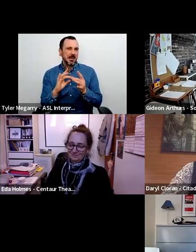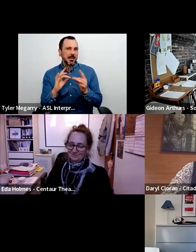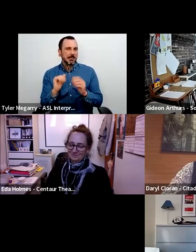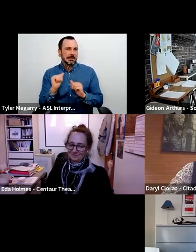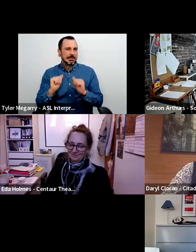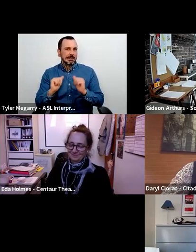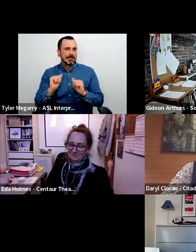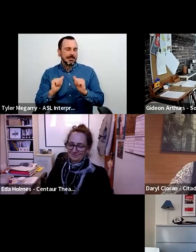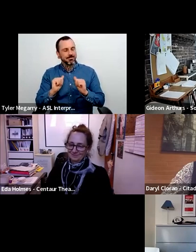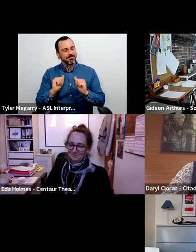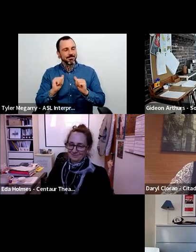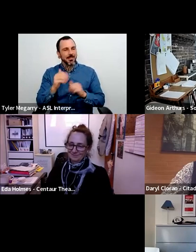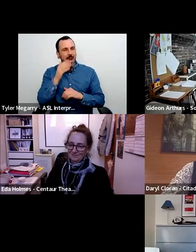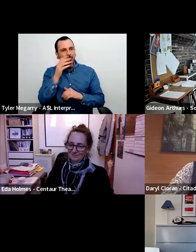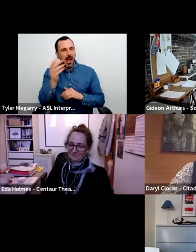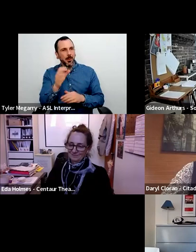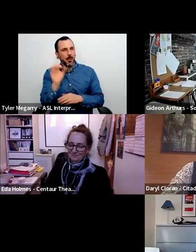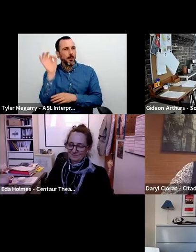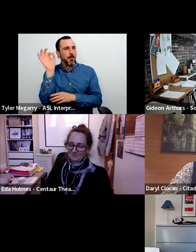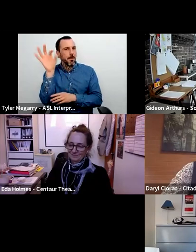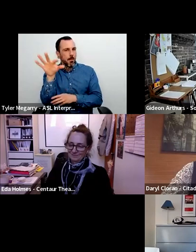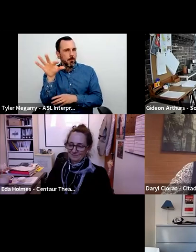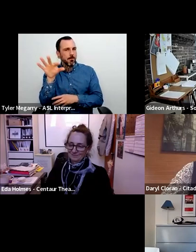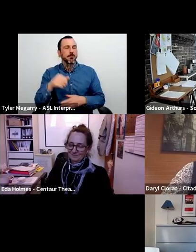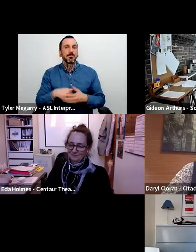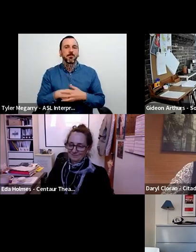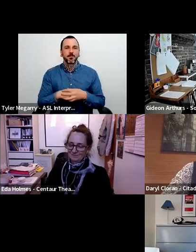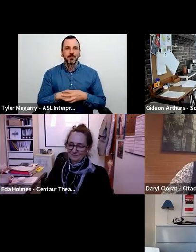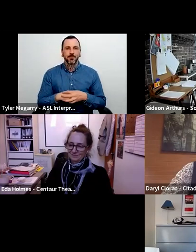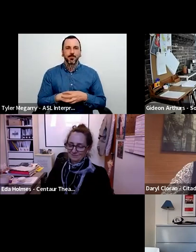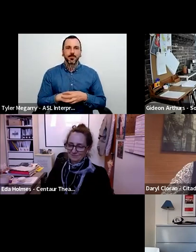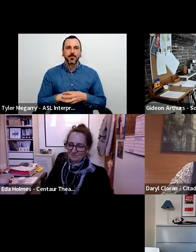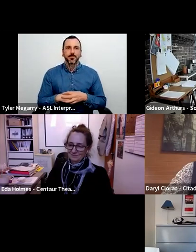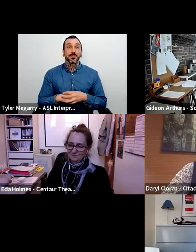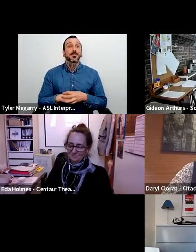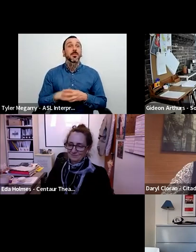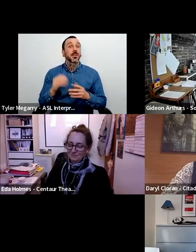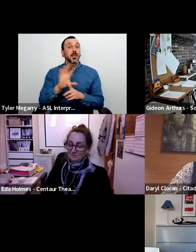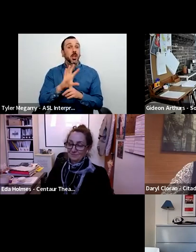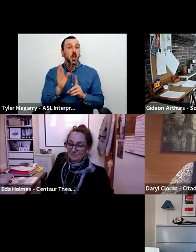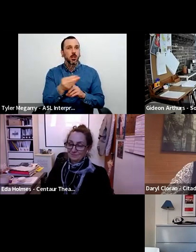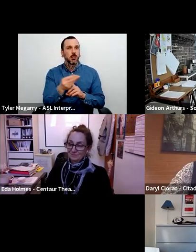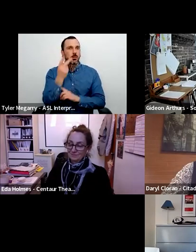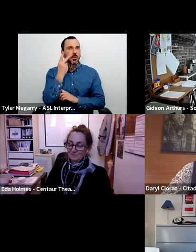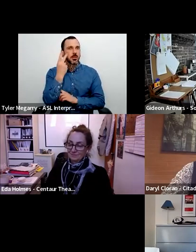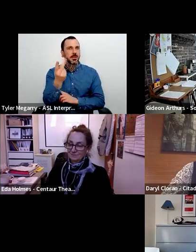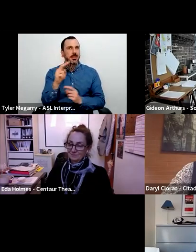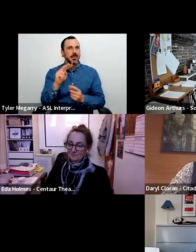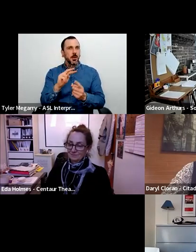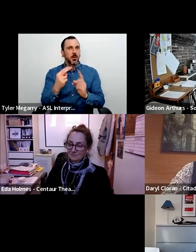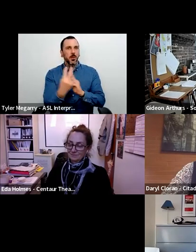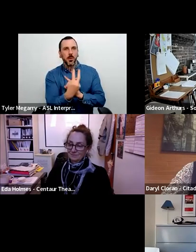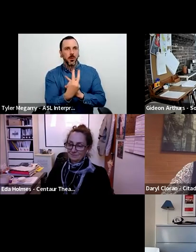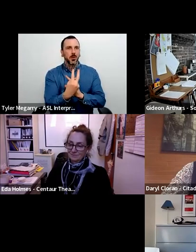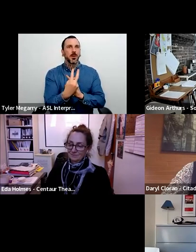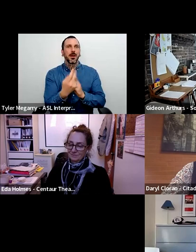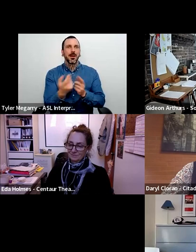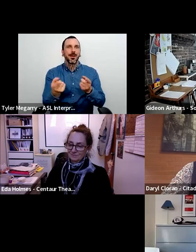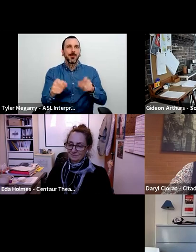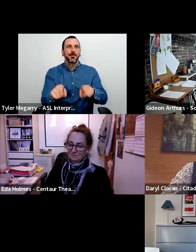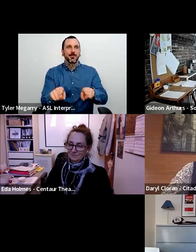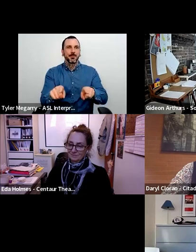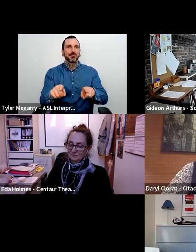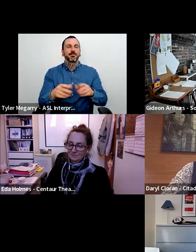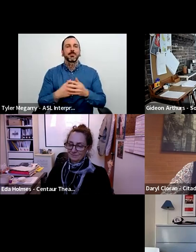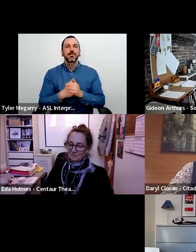paradigm shift as I see it in our culture, and that is that somewhere along the line, it was